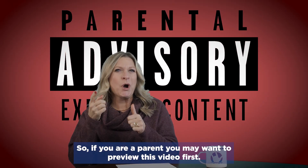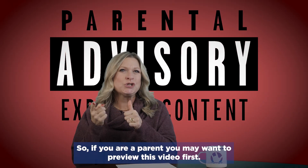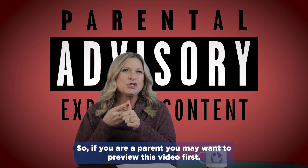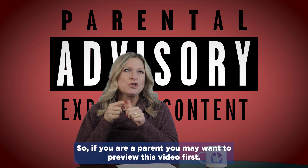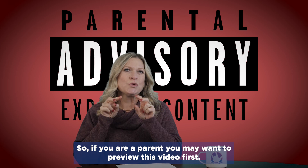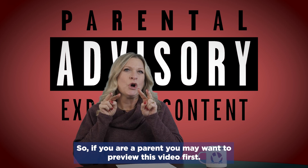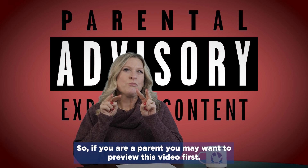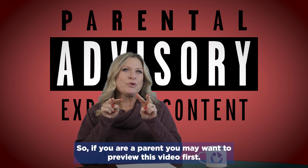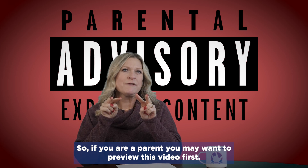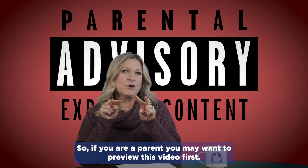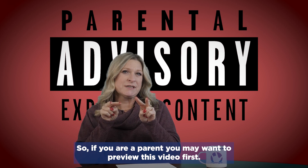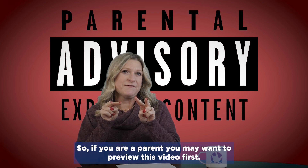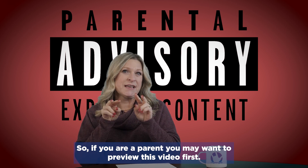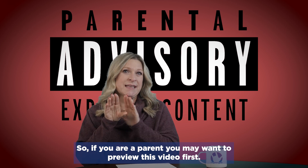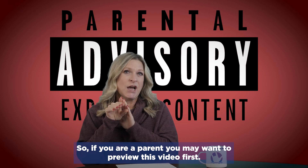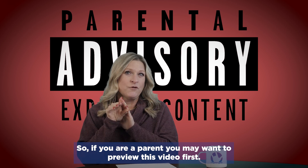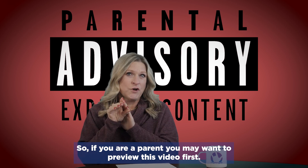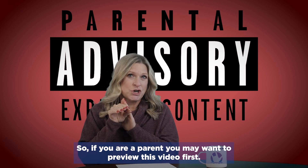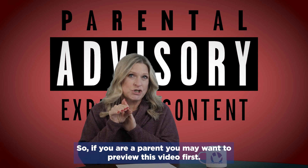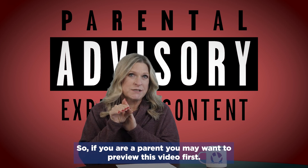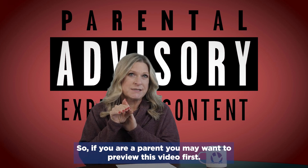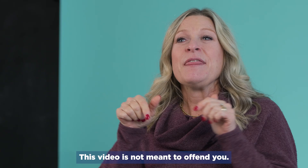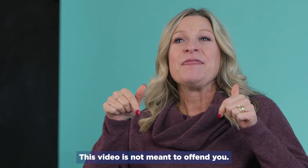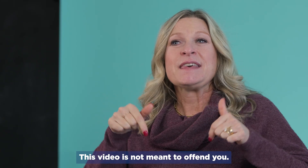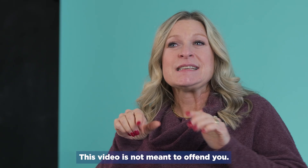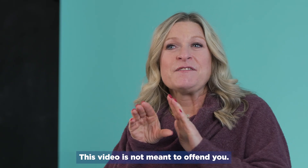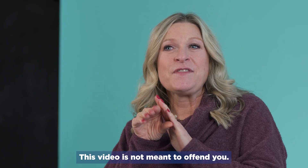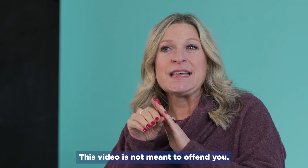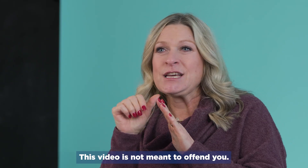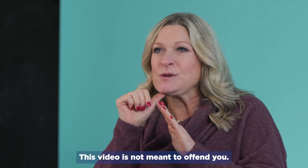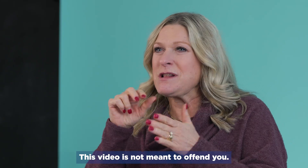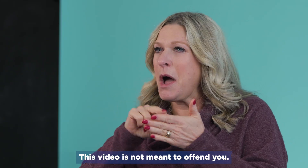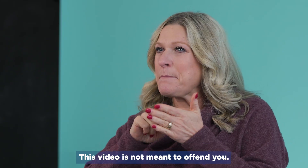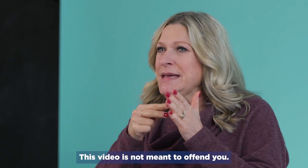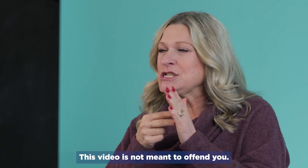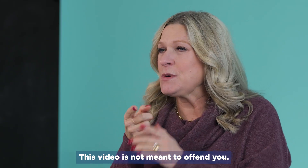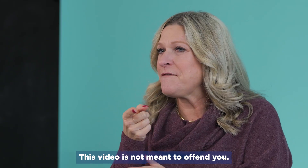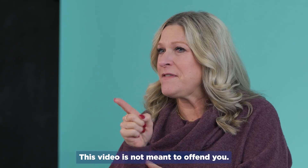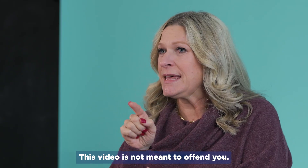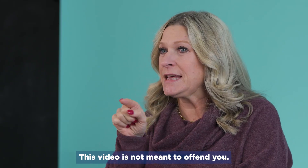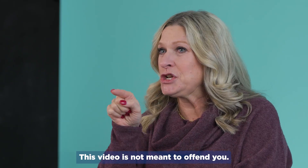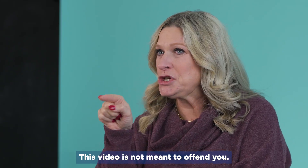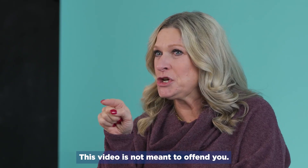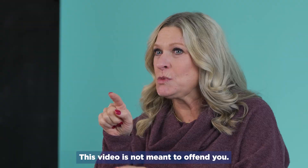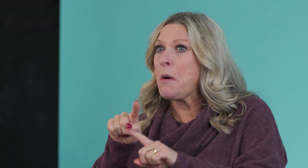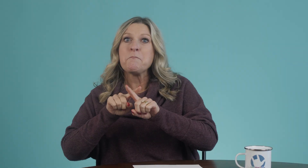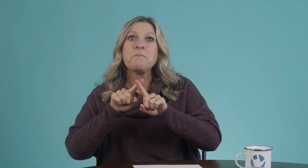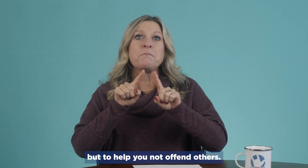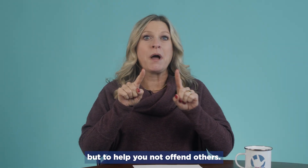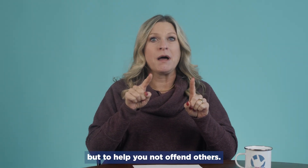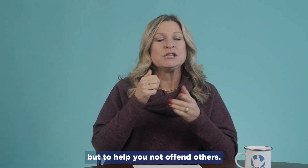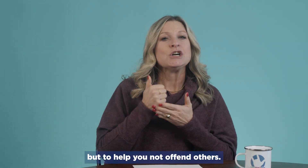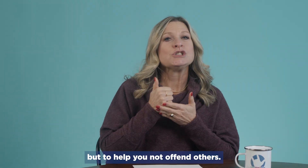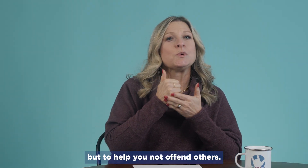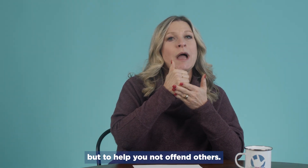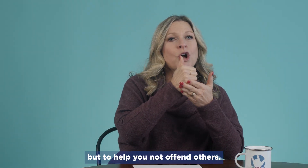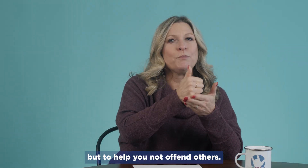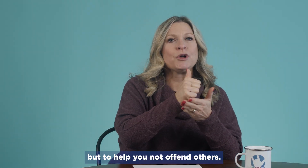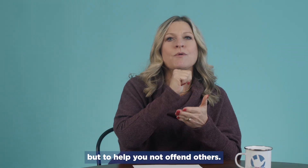want to preview the video first. This video is not meant to offend you, but to help you